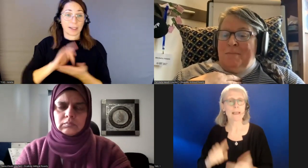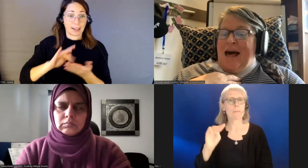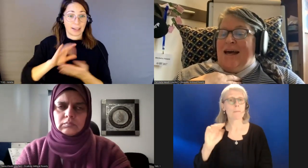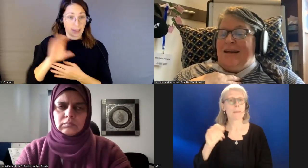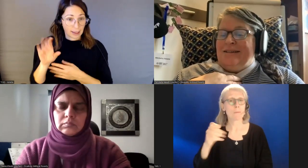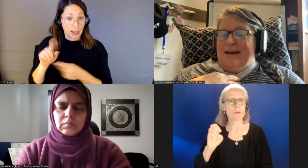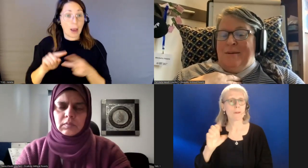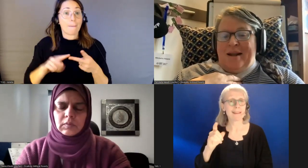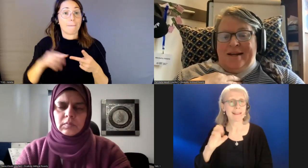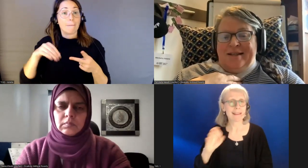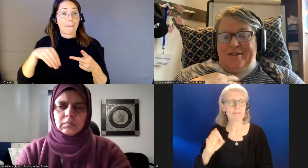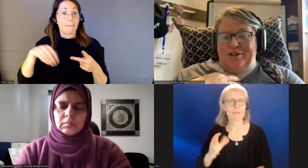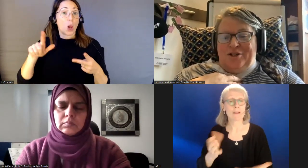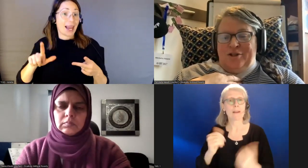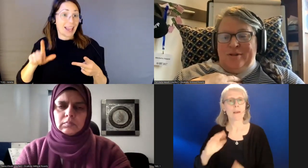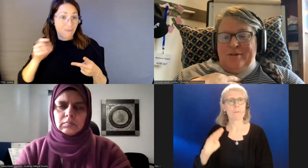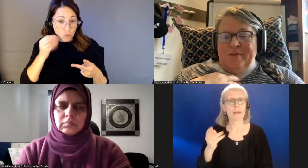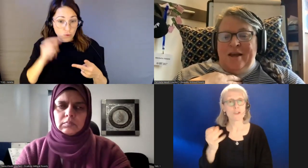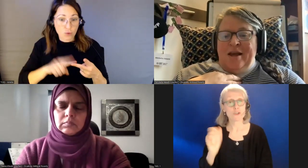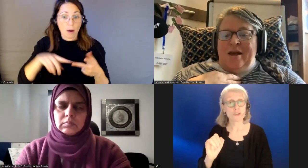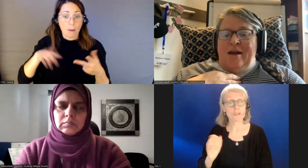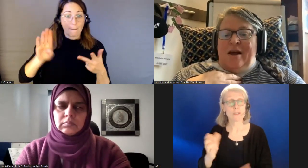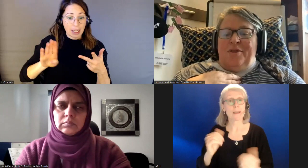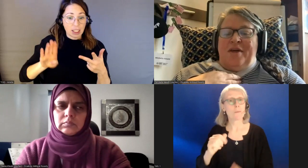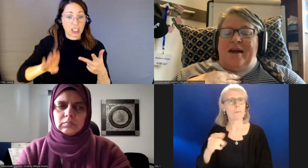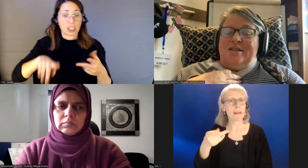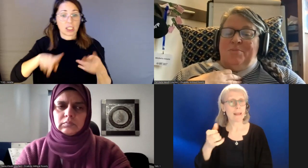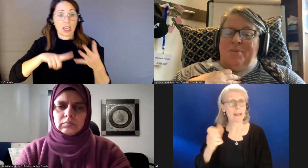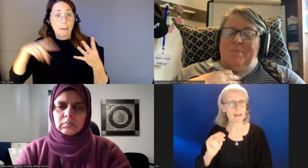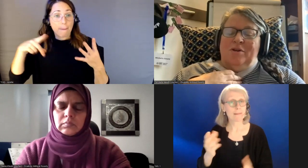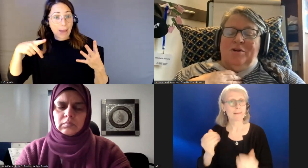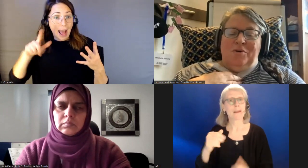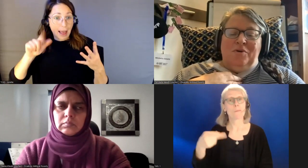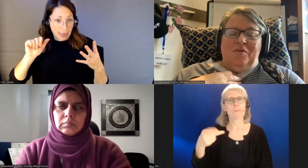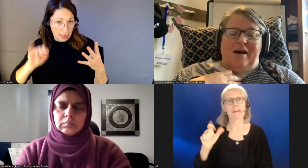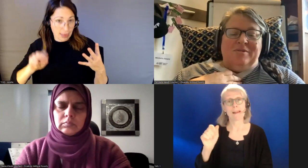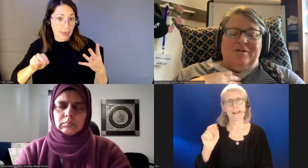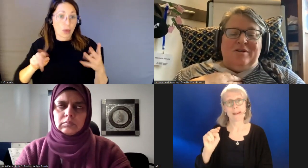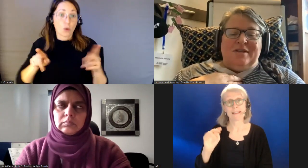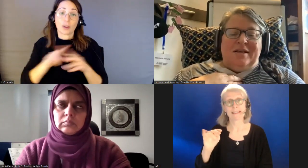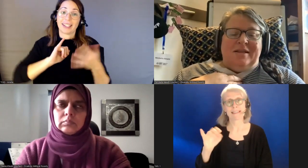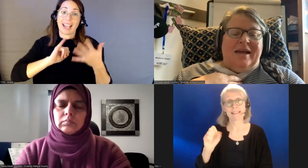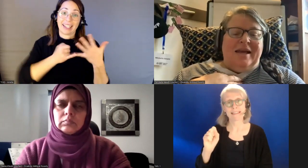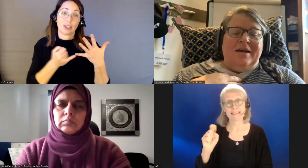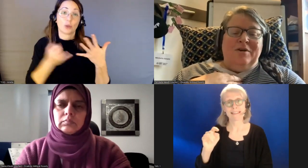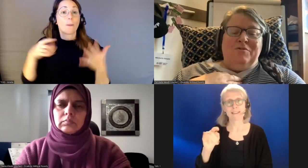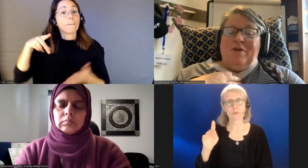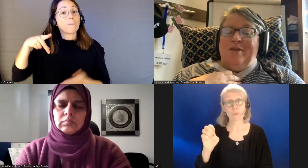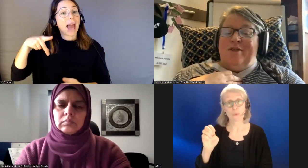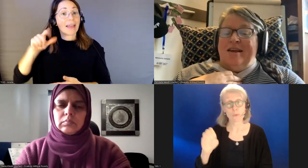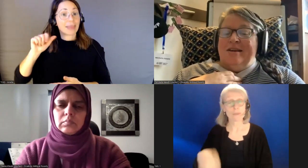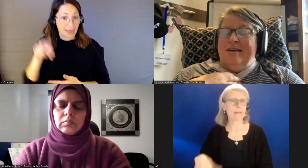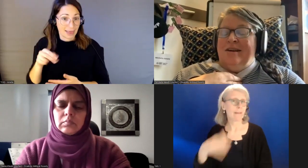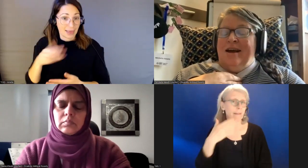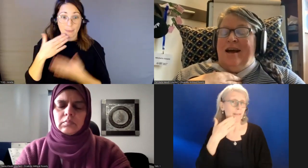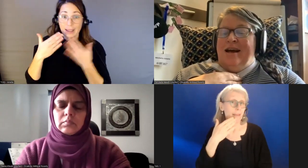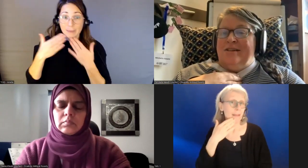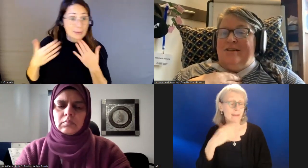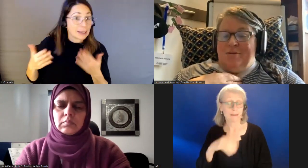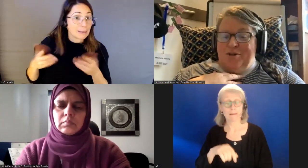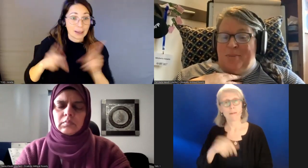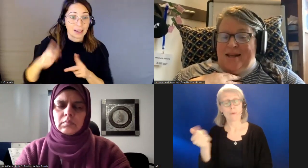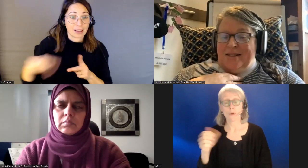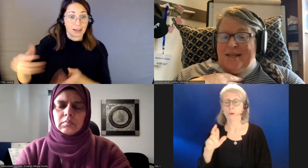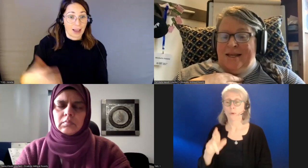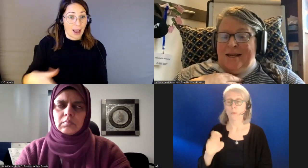Batchy, Plan and Plan Institute. Thanks to people who have helped us, like Rethink